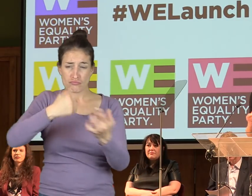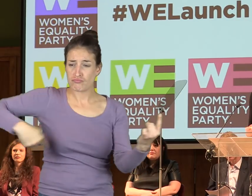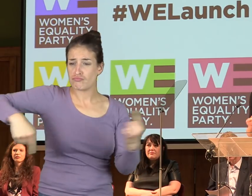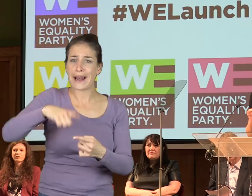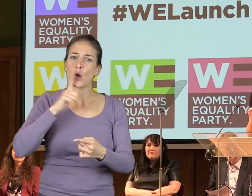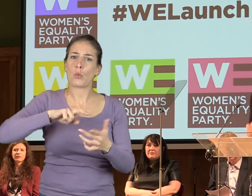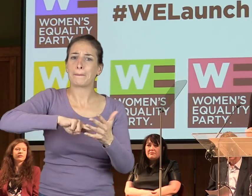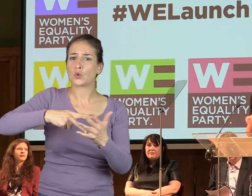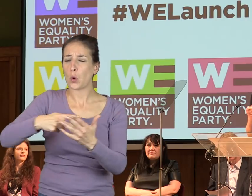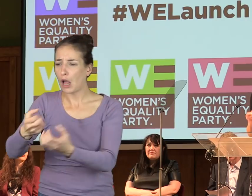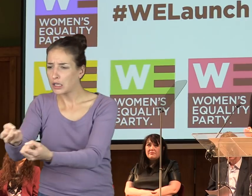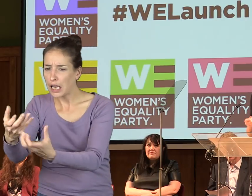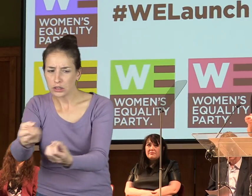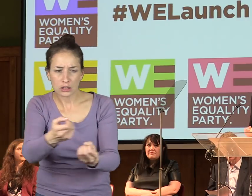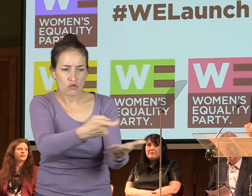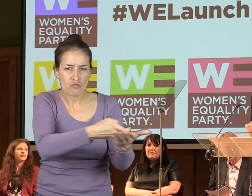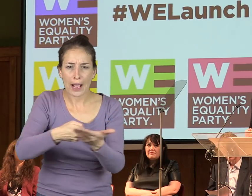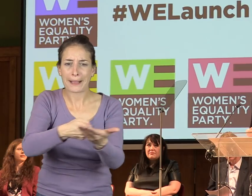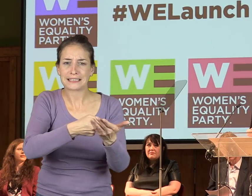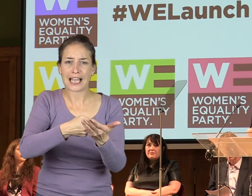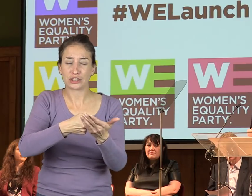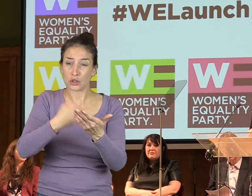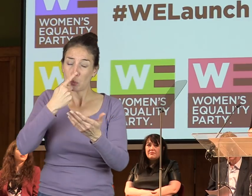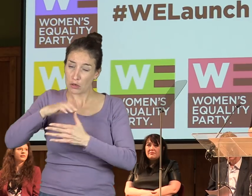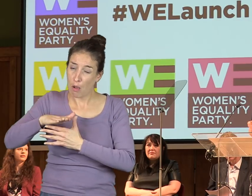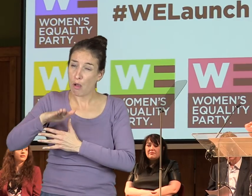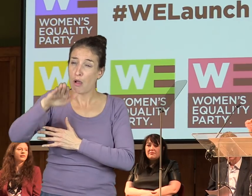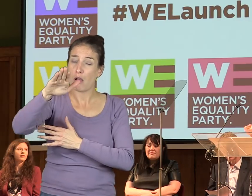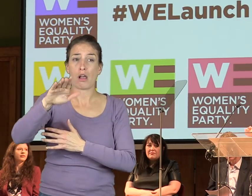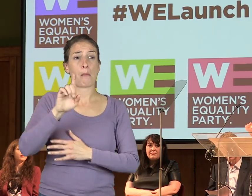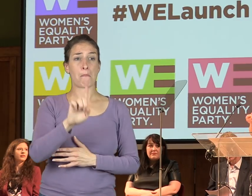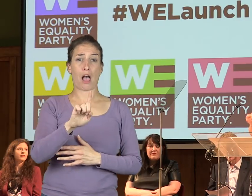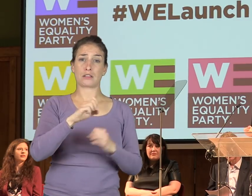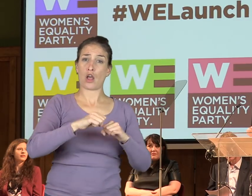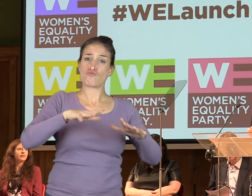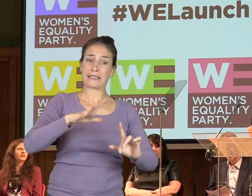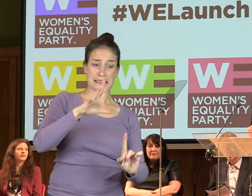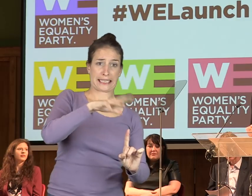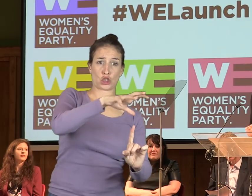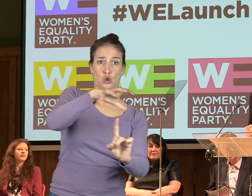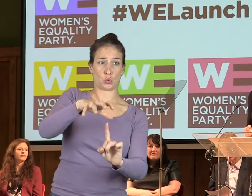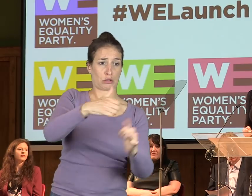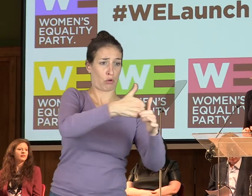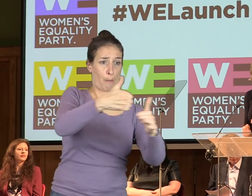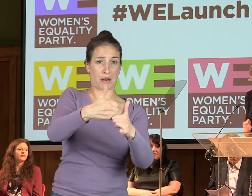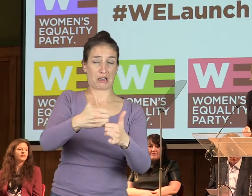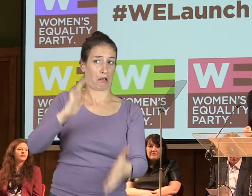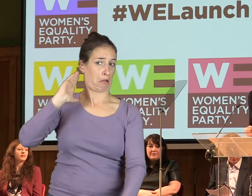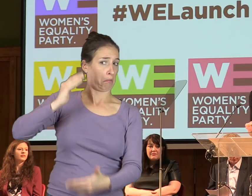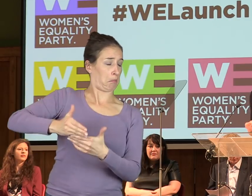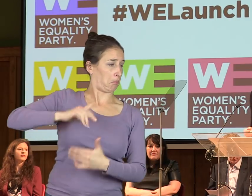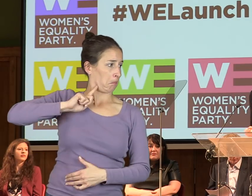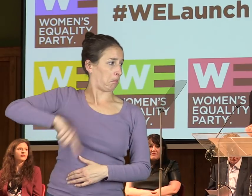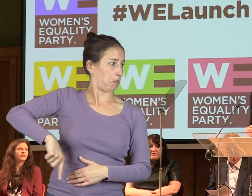institutions choose instead to look the other way. Our history books neglect female activism, and our